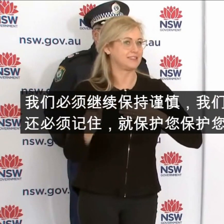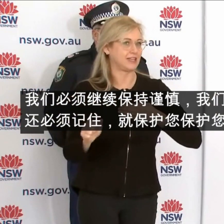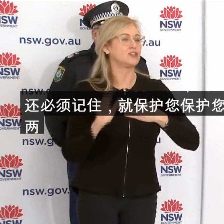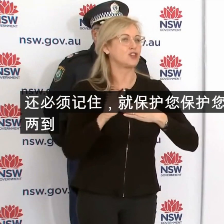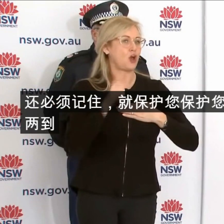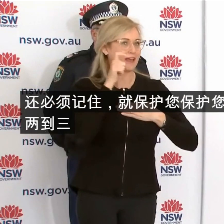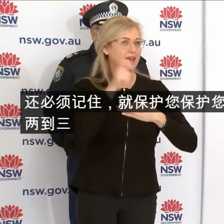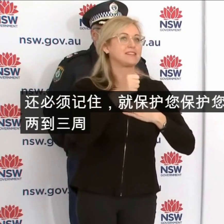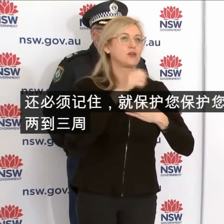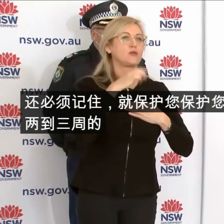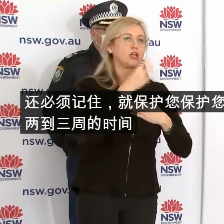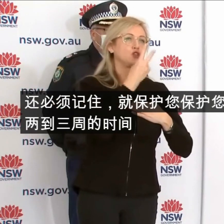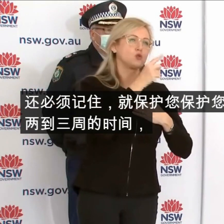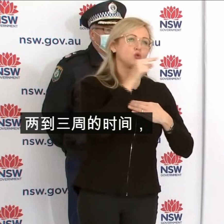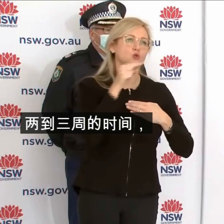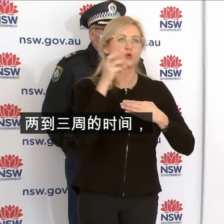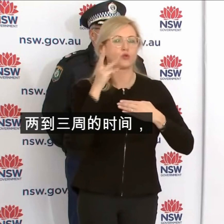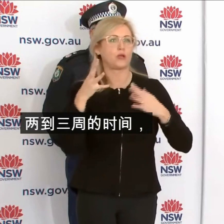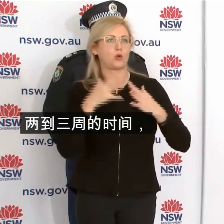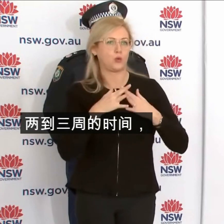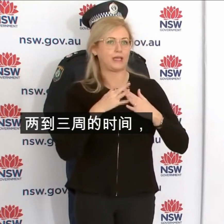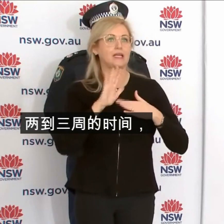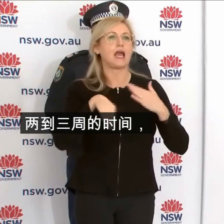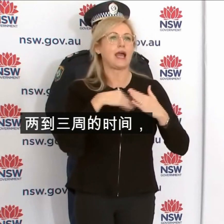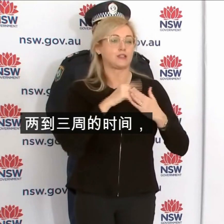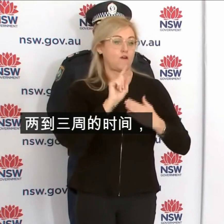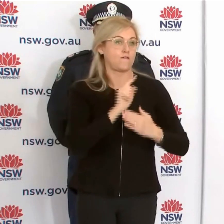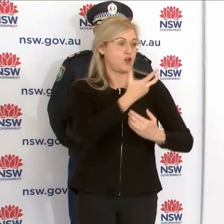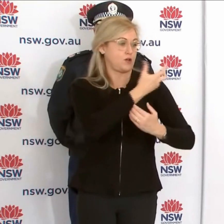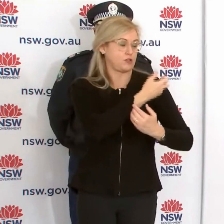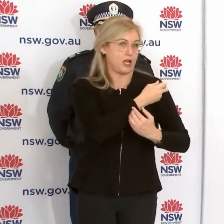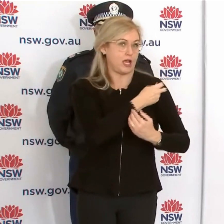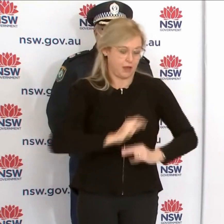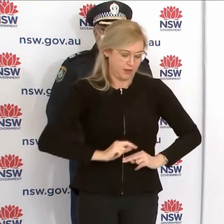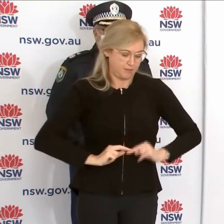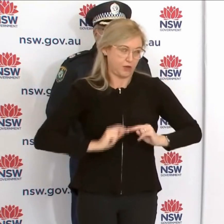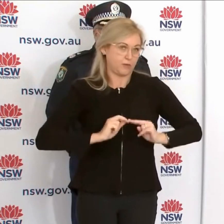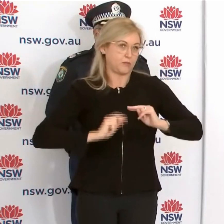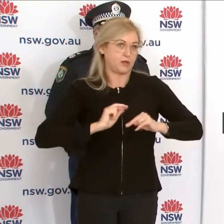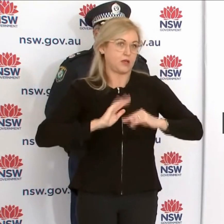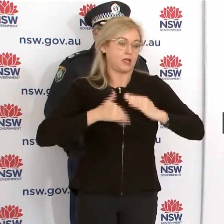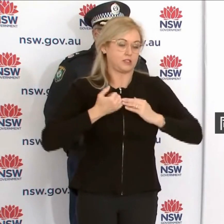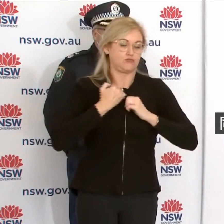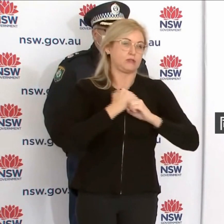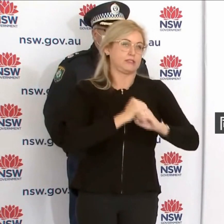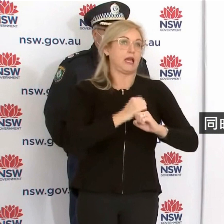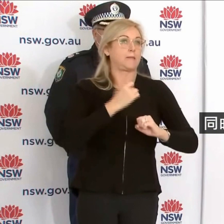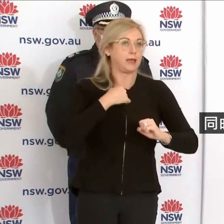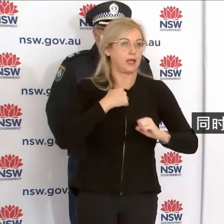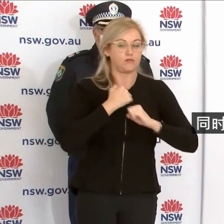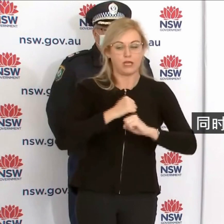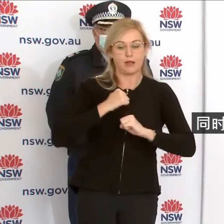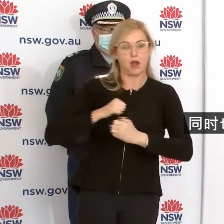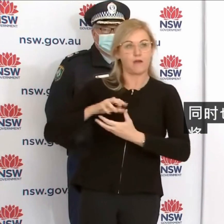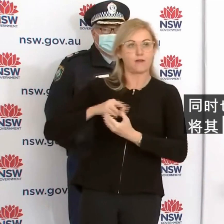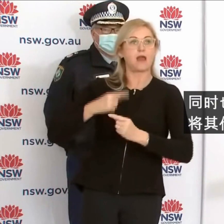it does take between 2 and 3 weeks for the first jab to take effect in terms of protecting you, protecting your family, but also